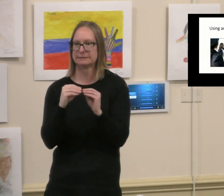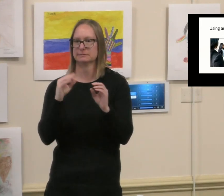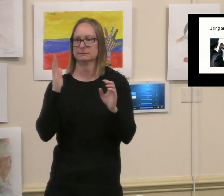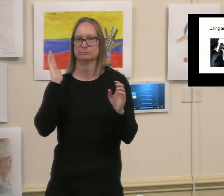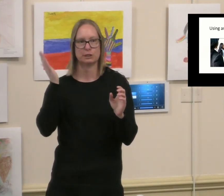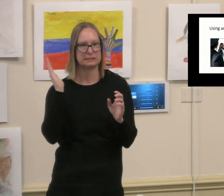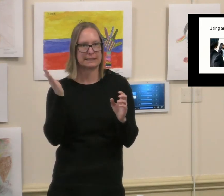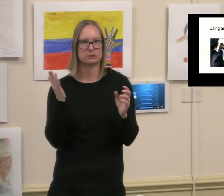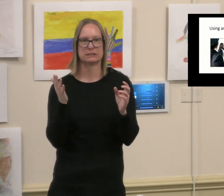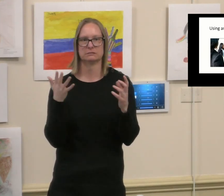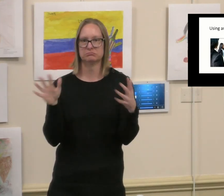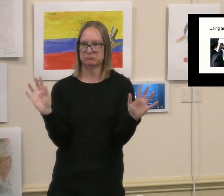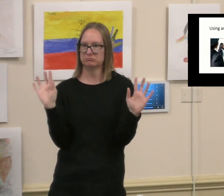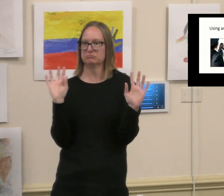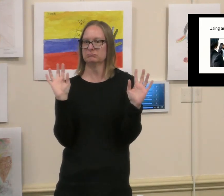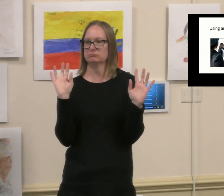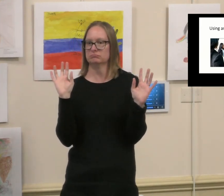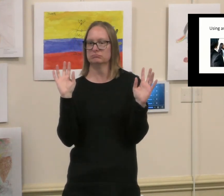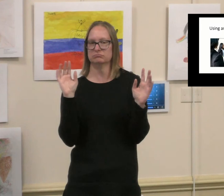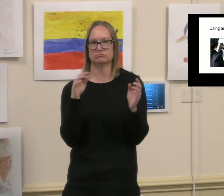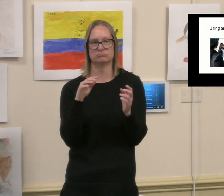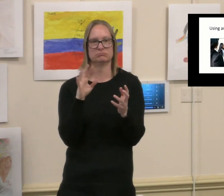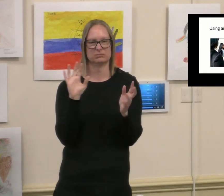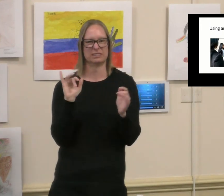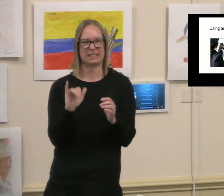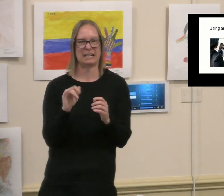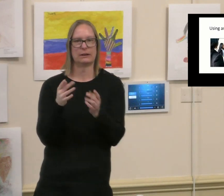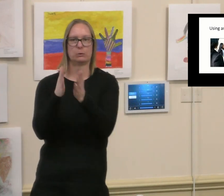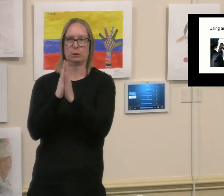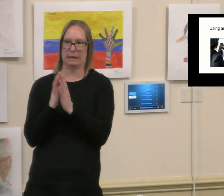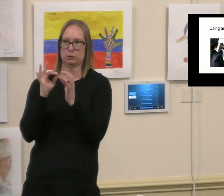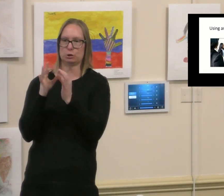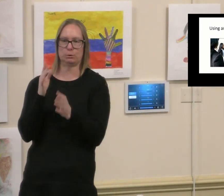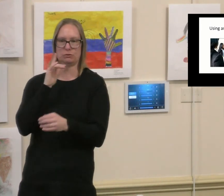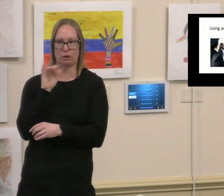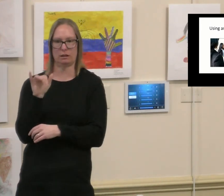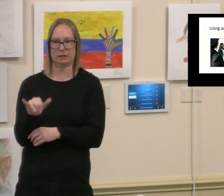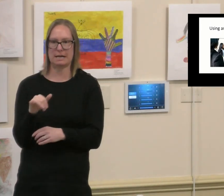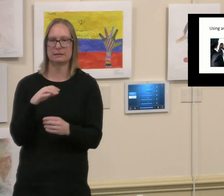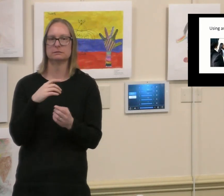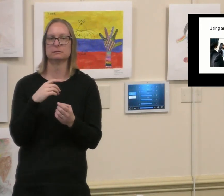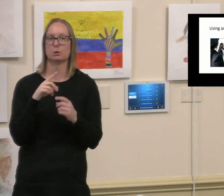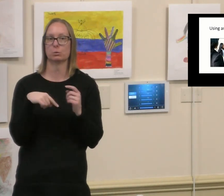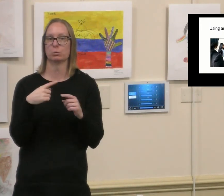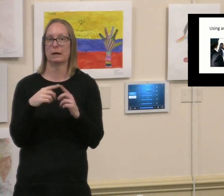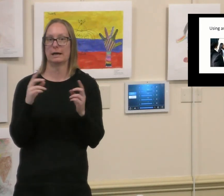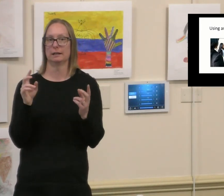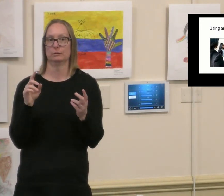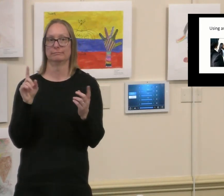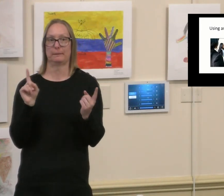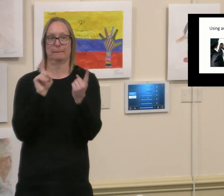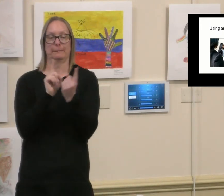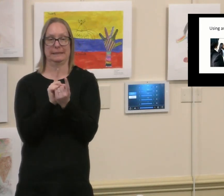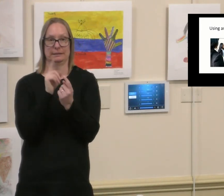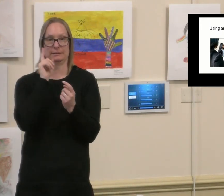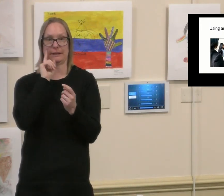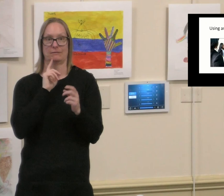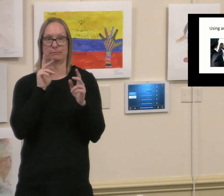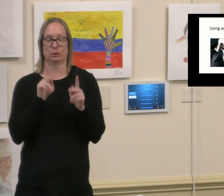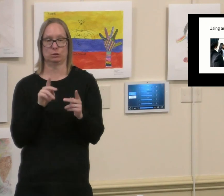facilitate communication with me and meet me at a place where I'm going where I would need that. So I would request an interpreter specifically for an event or an